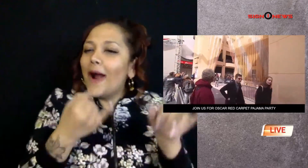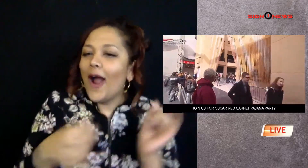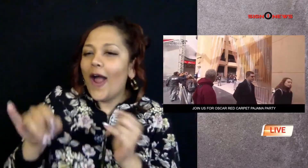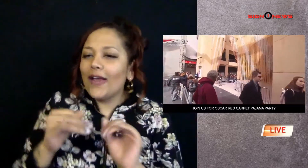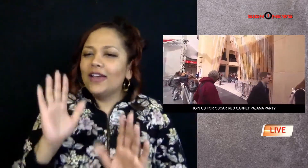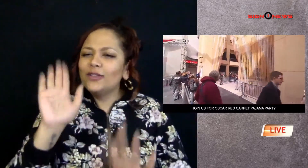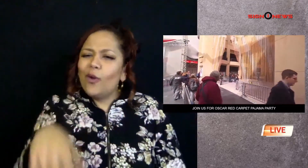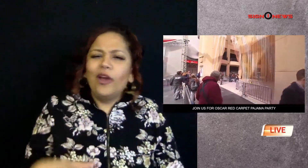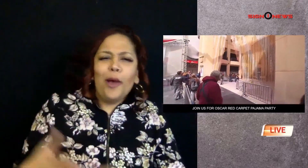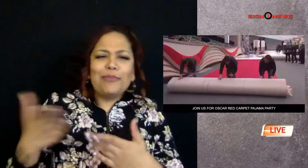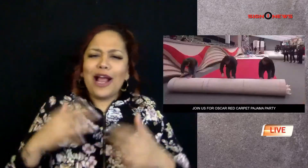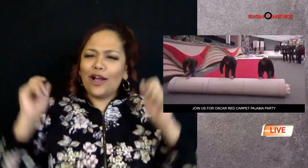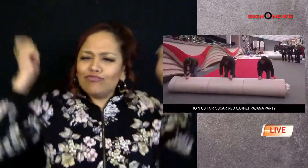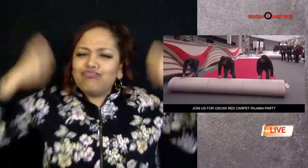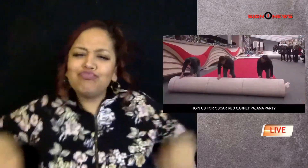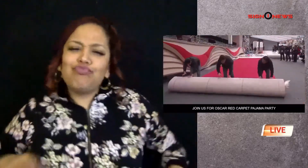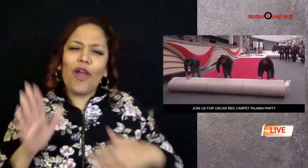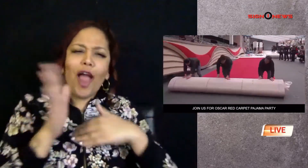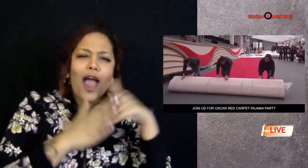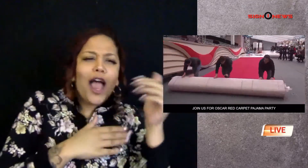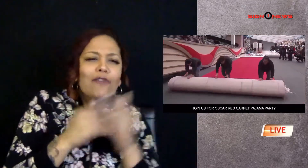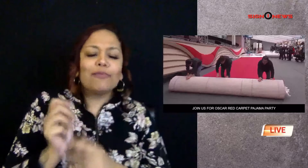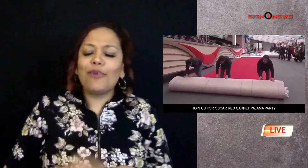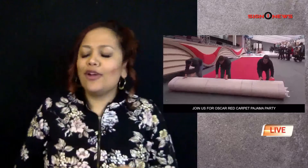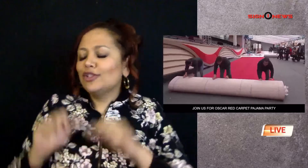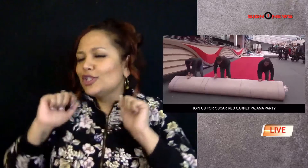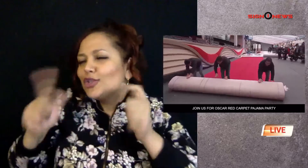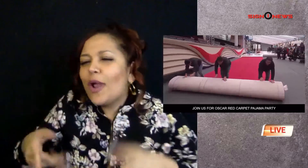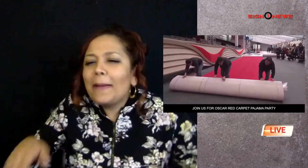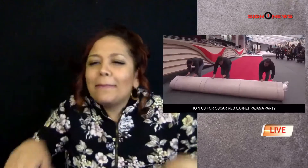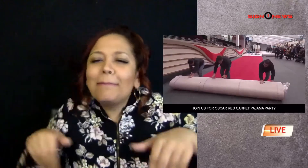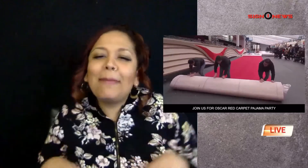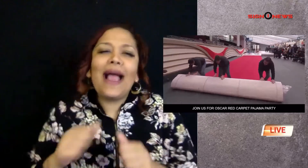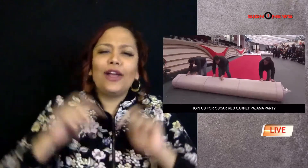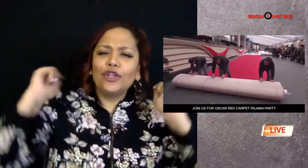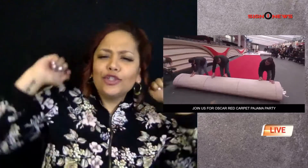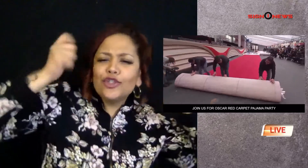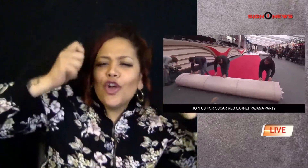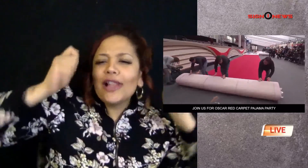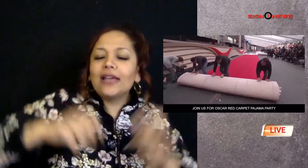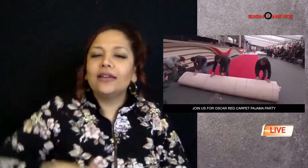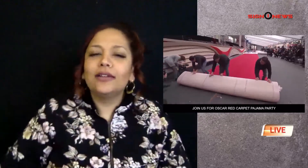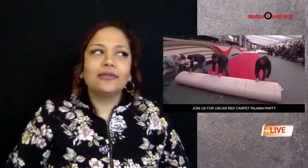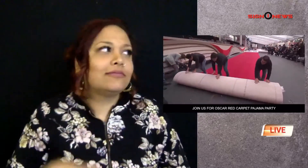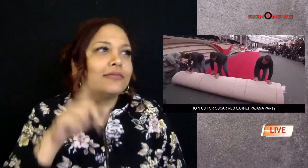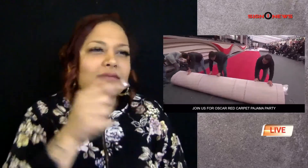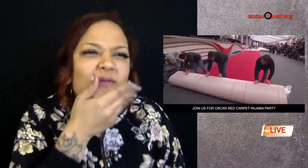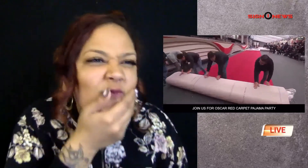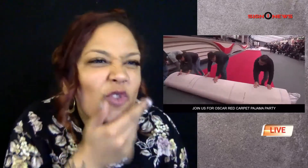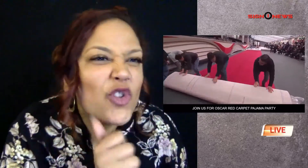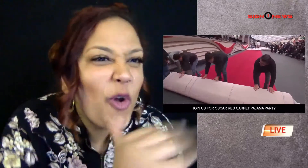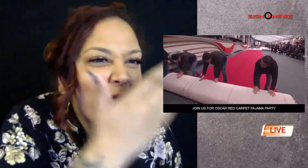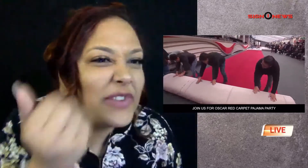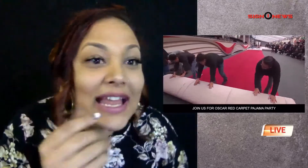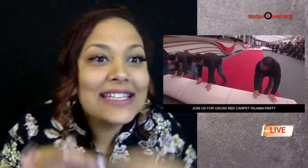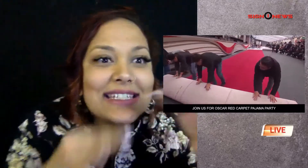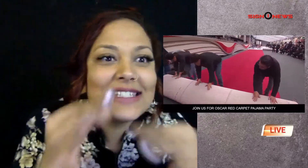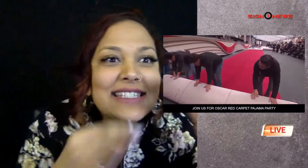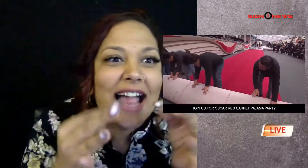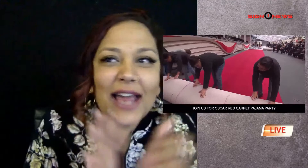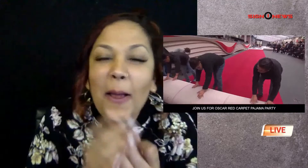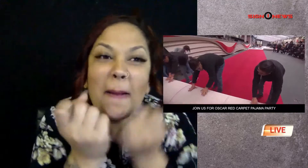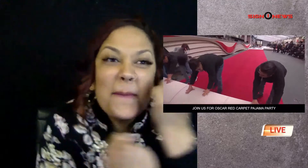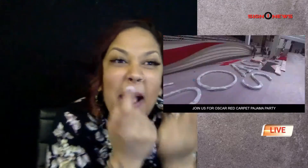And remember, it's a pajama party. So break out your onesies, your comfy sweatpants, your